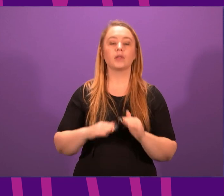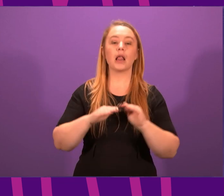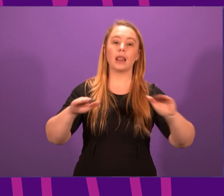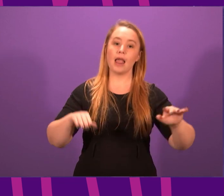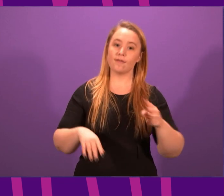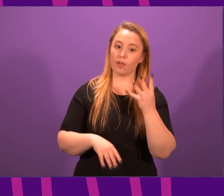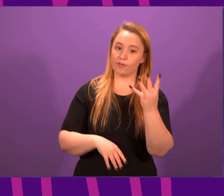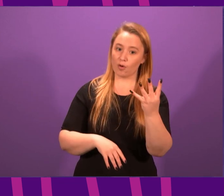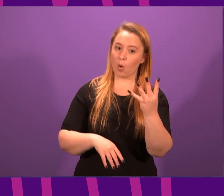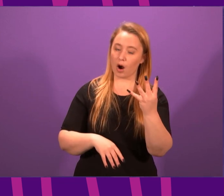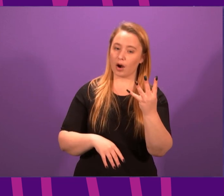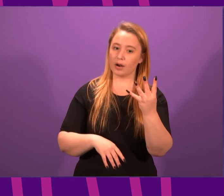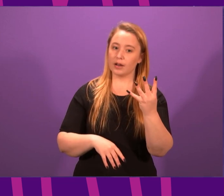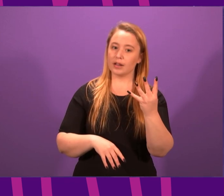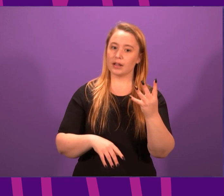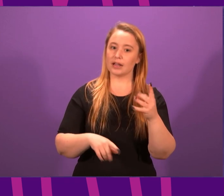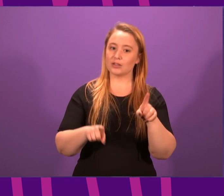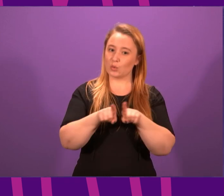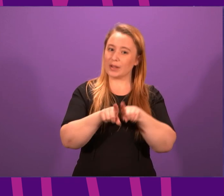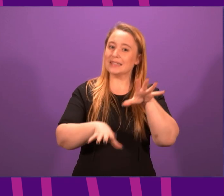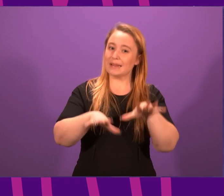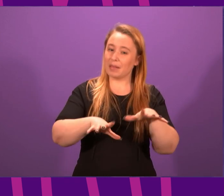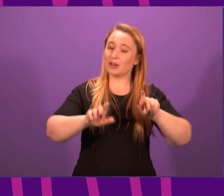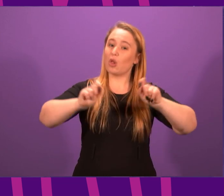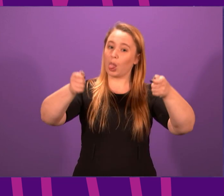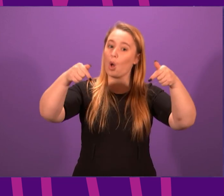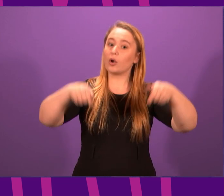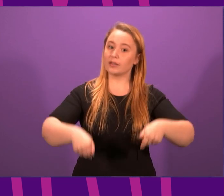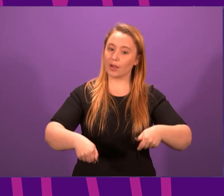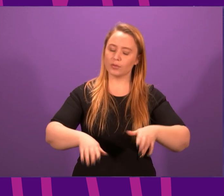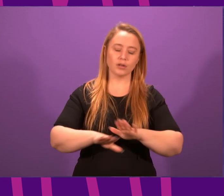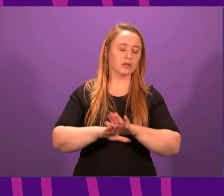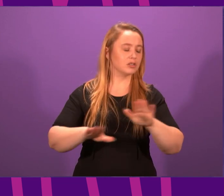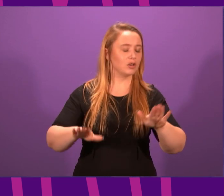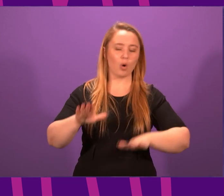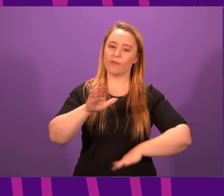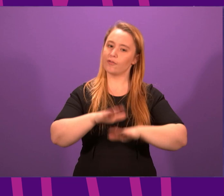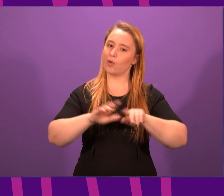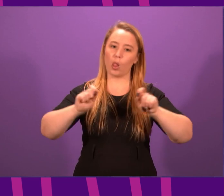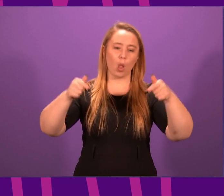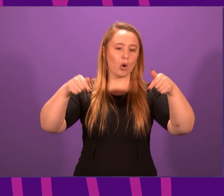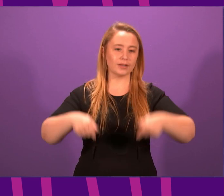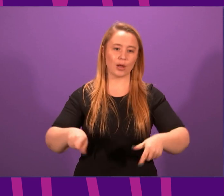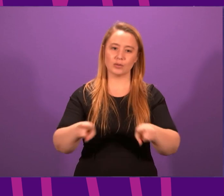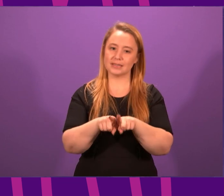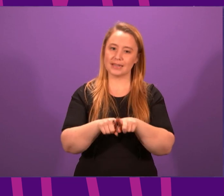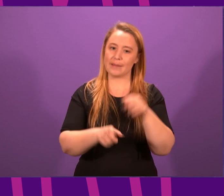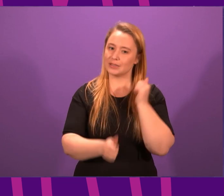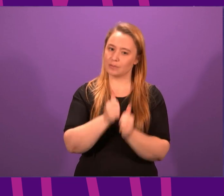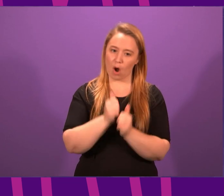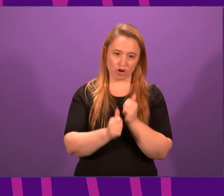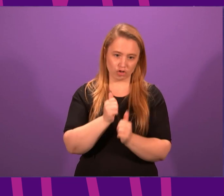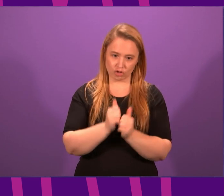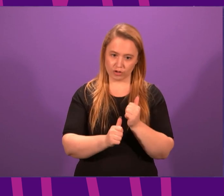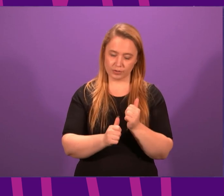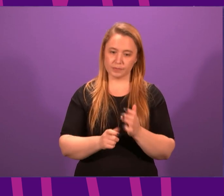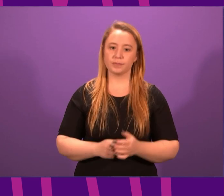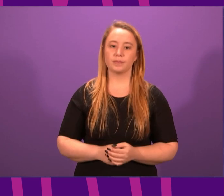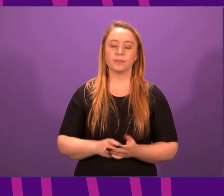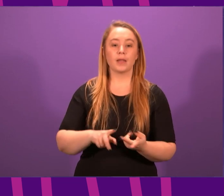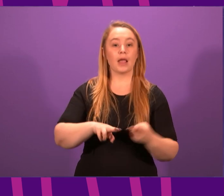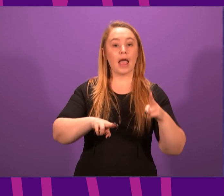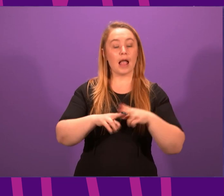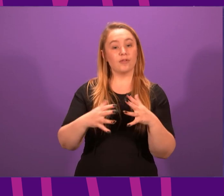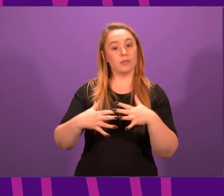is clearly closer to lockdown, it is not a full lockdown as we saw in March. Should Parliament give its broad agreement